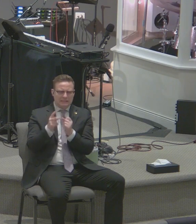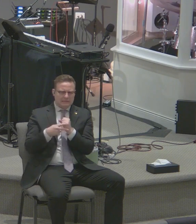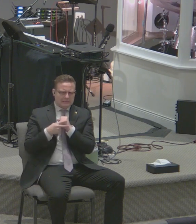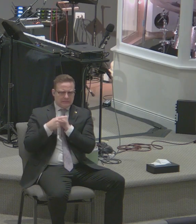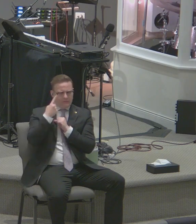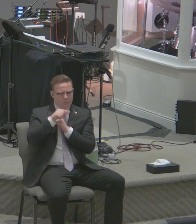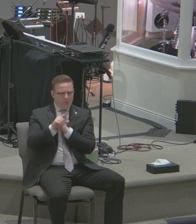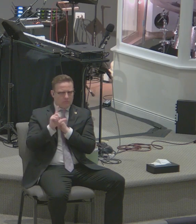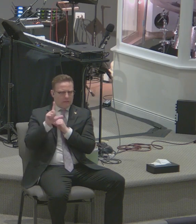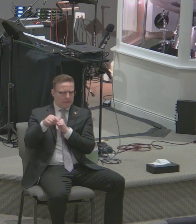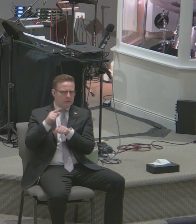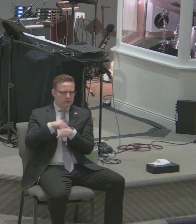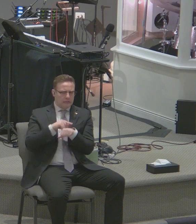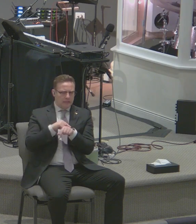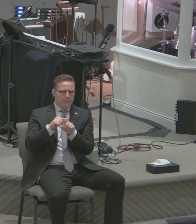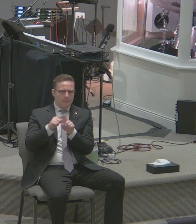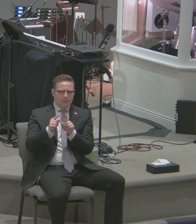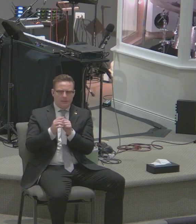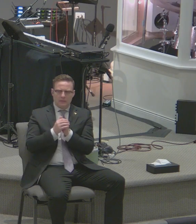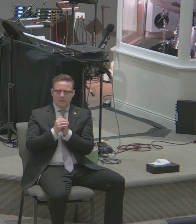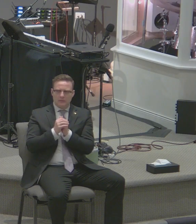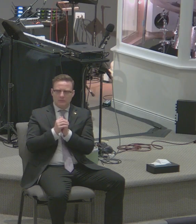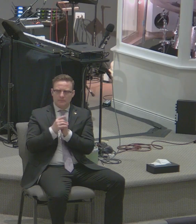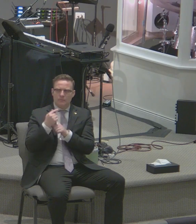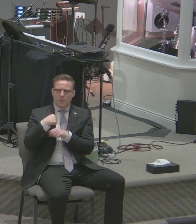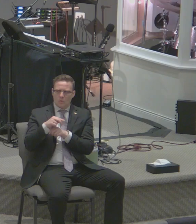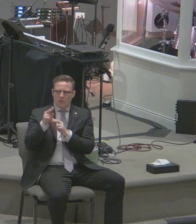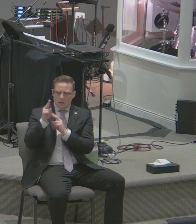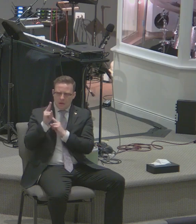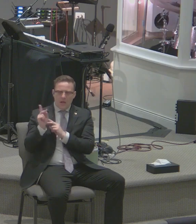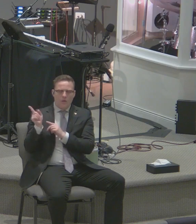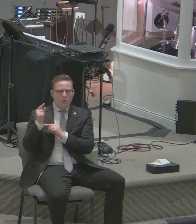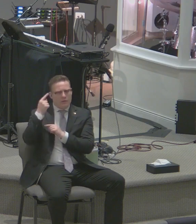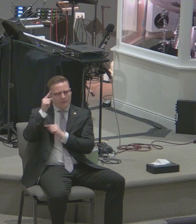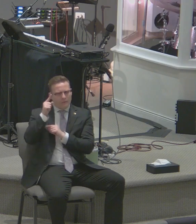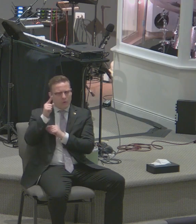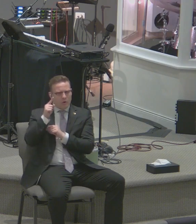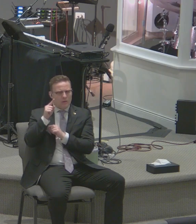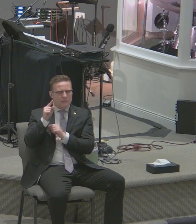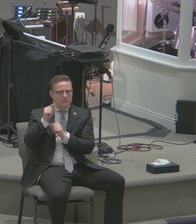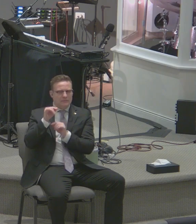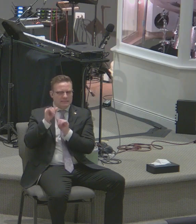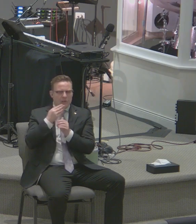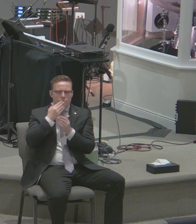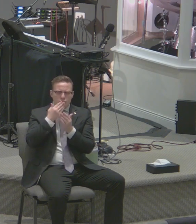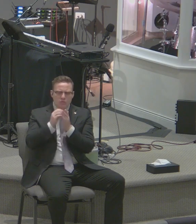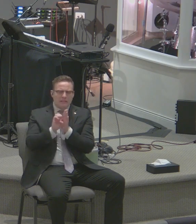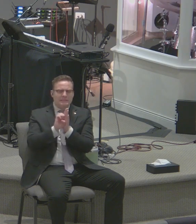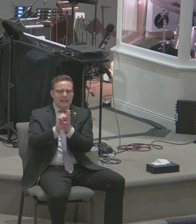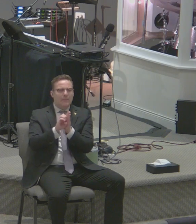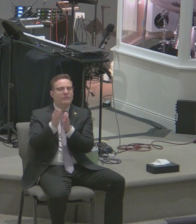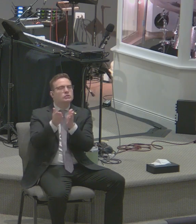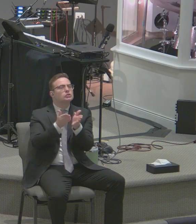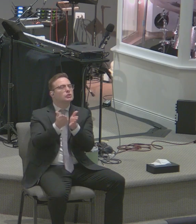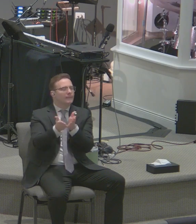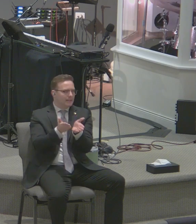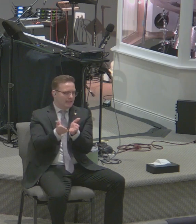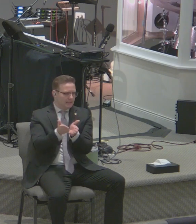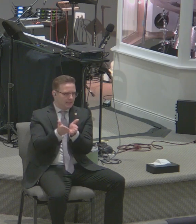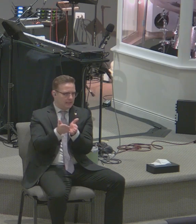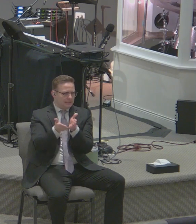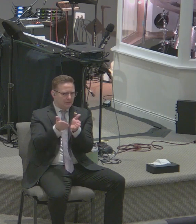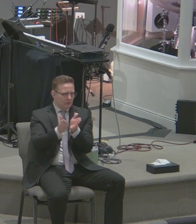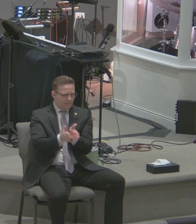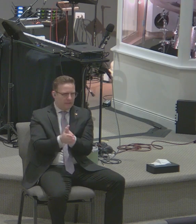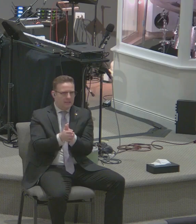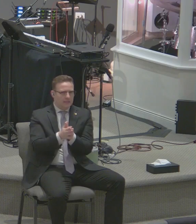time. But we honor you for being such an example of a servant. We honor you